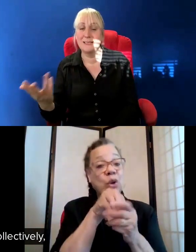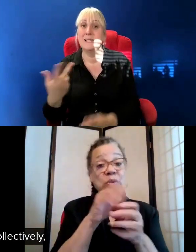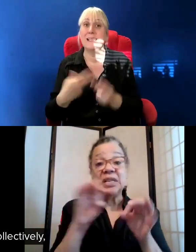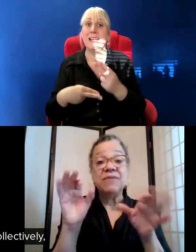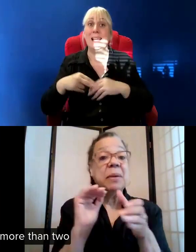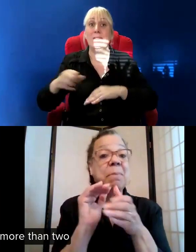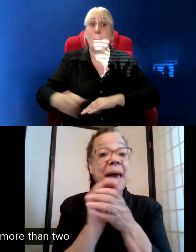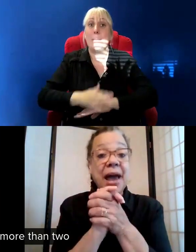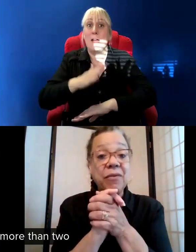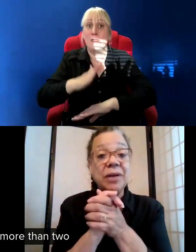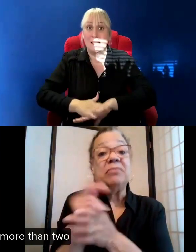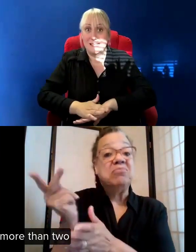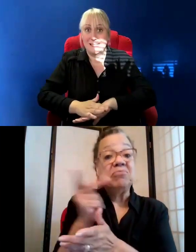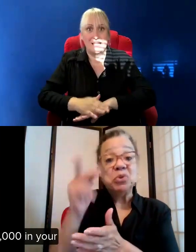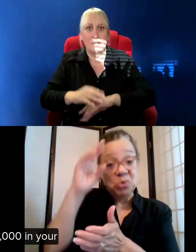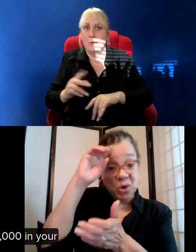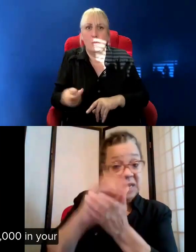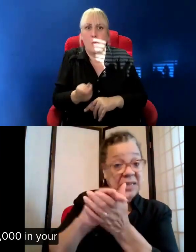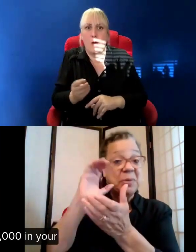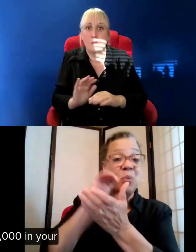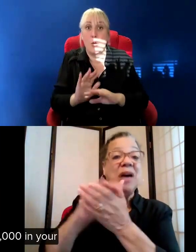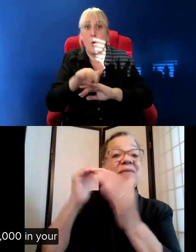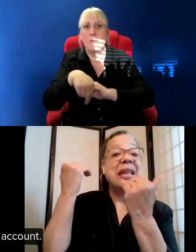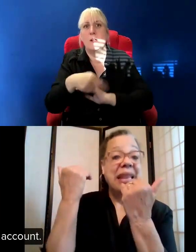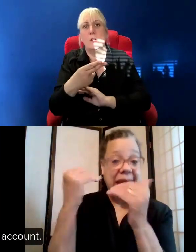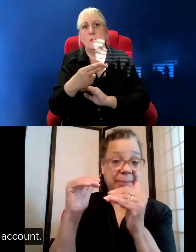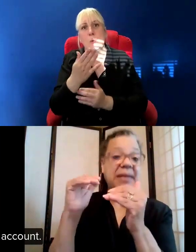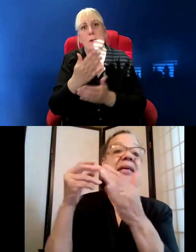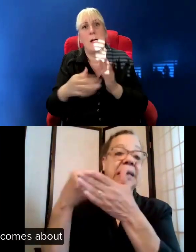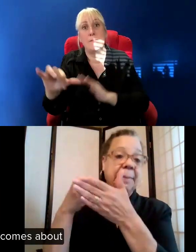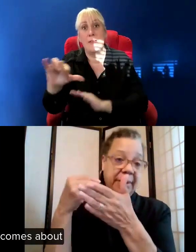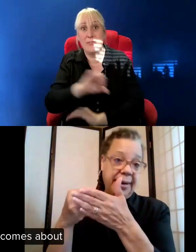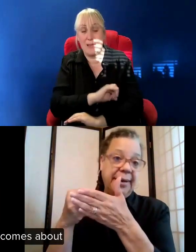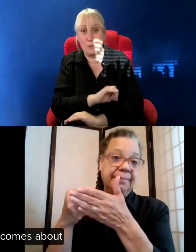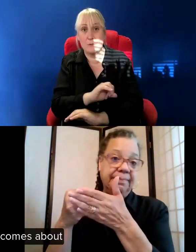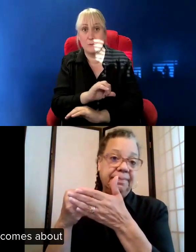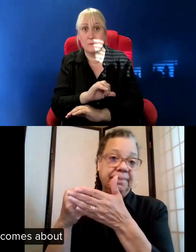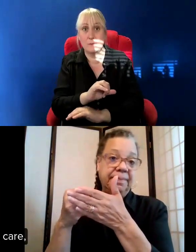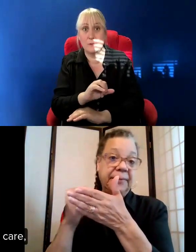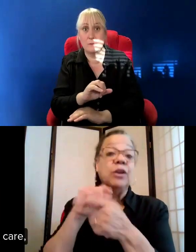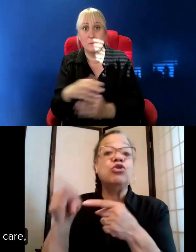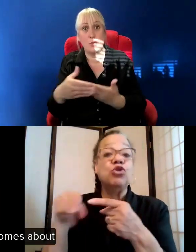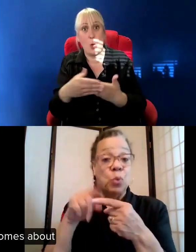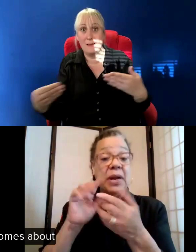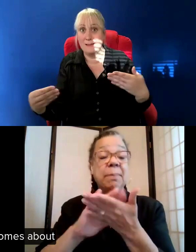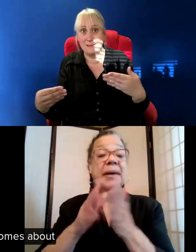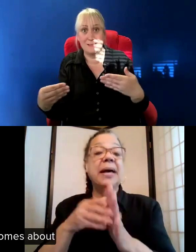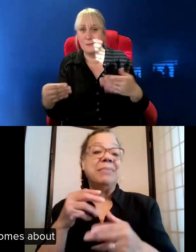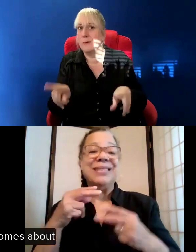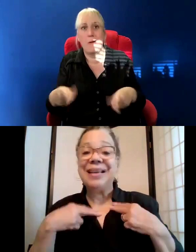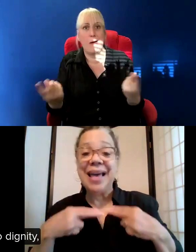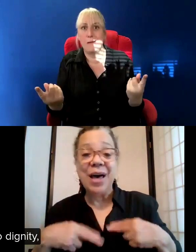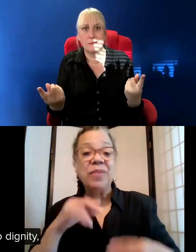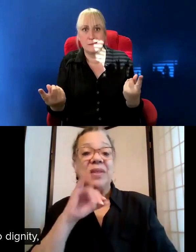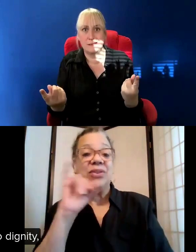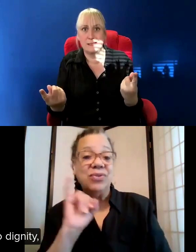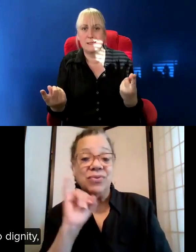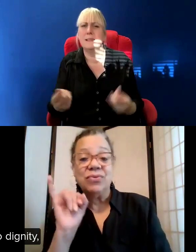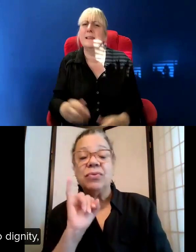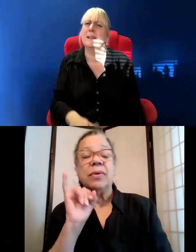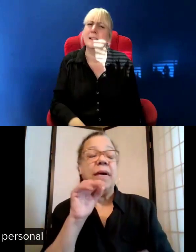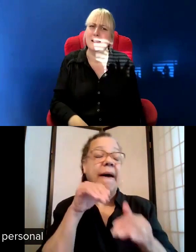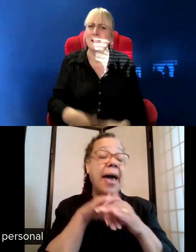married, collectively, you can't have more than $2,500 in your checking account. So when it becomes about healthcare, when it becomes about access